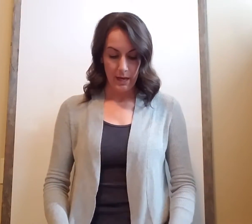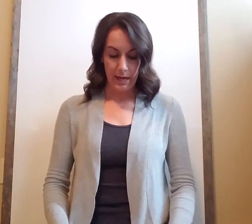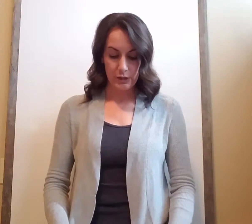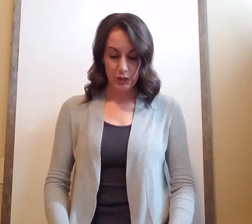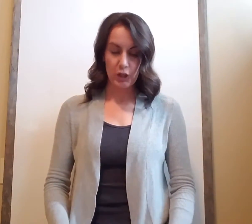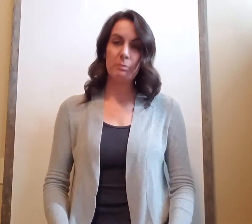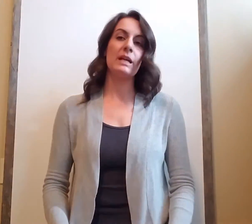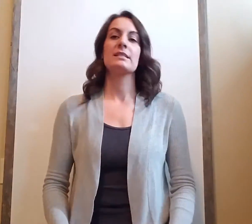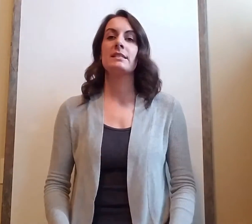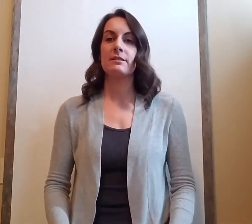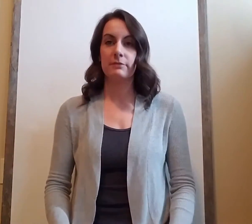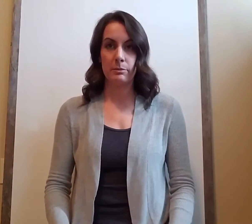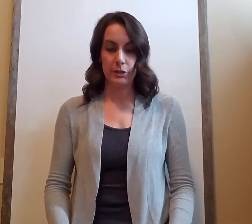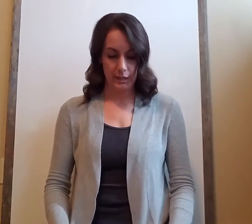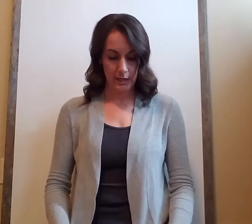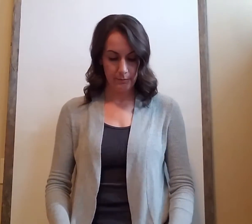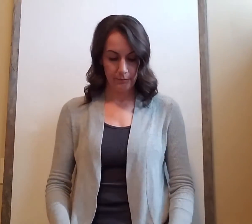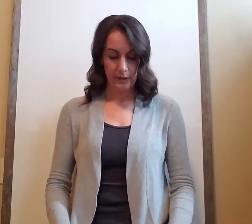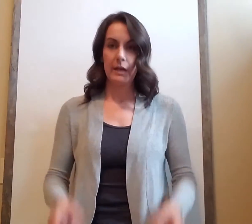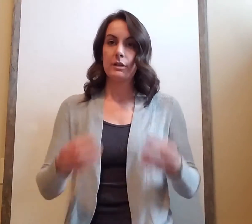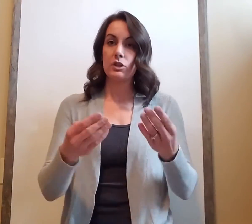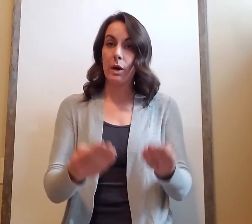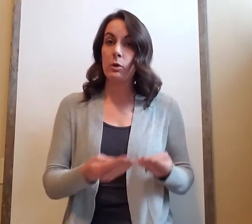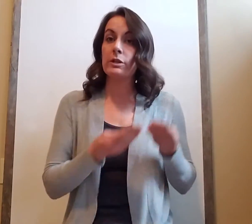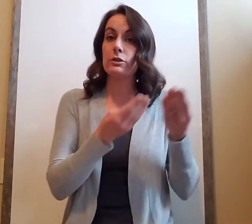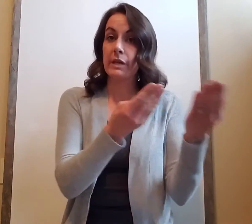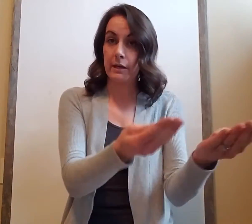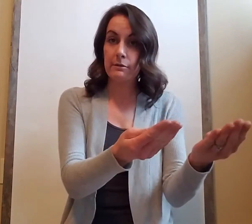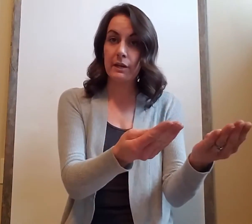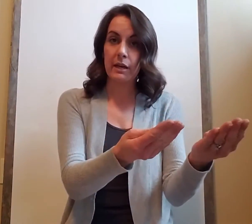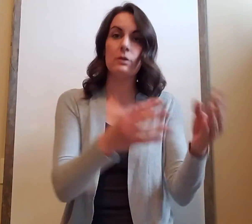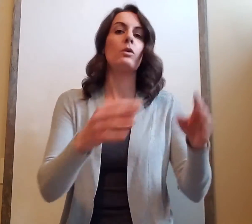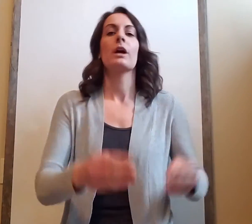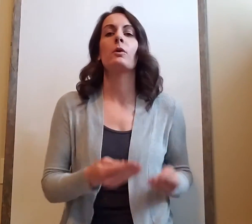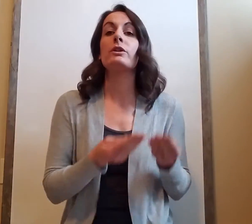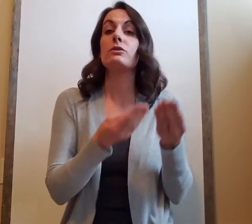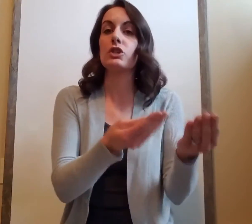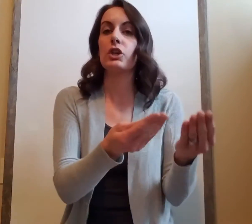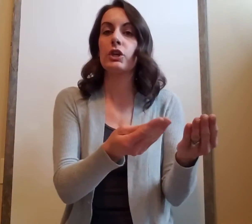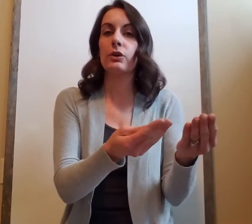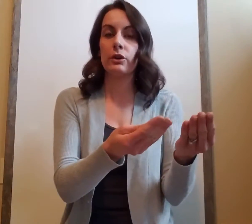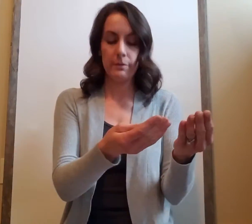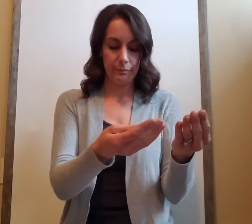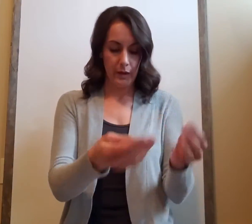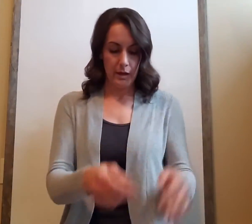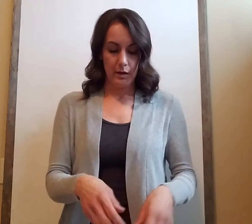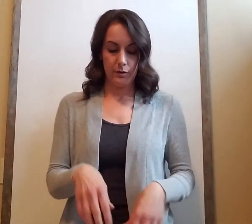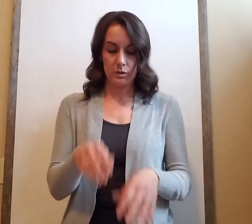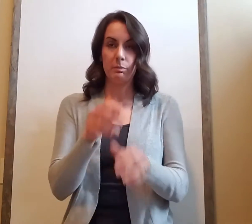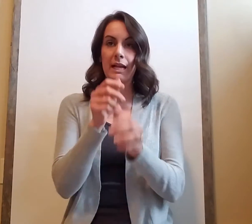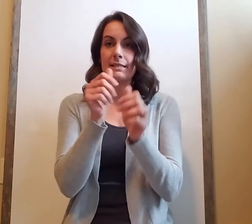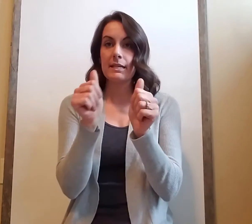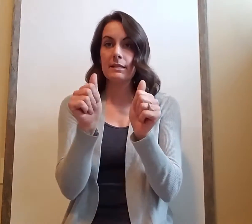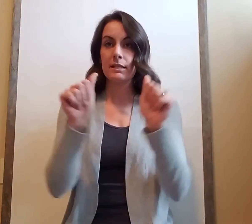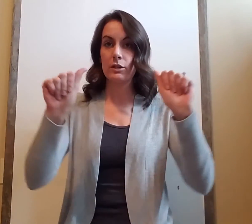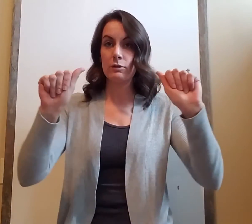And secure blessings of liberty. So I'm going to give again, or I'm going to secure those blessings. I use